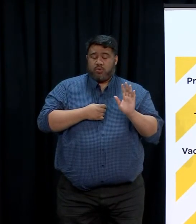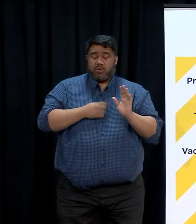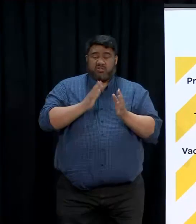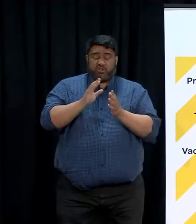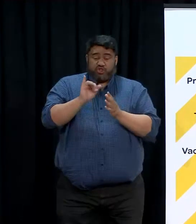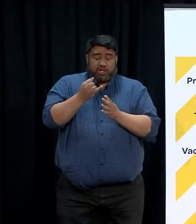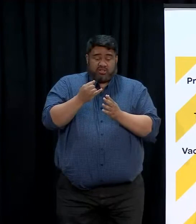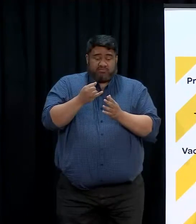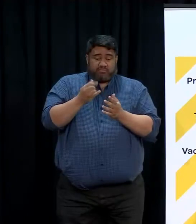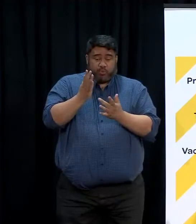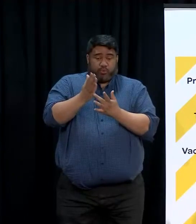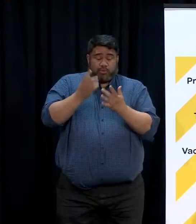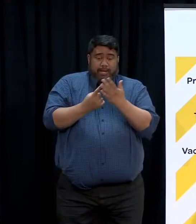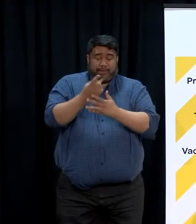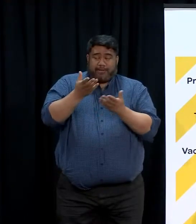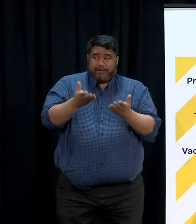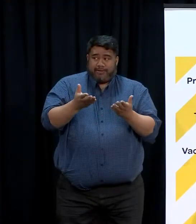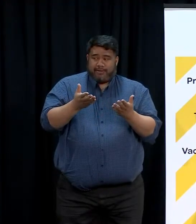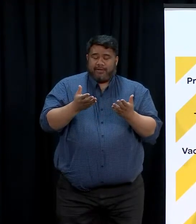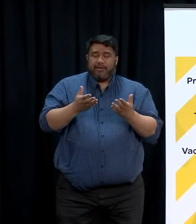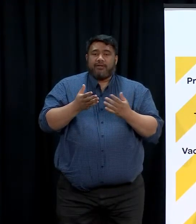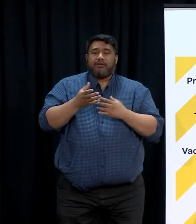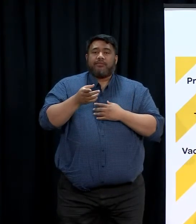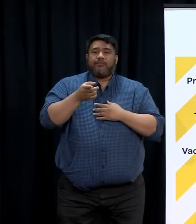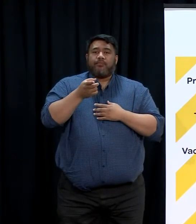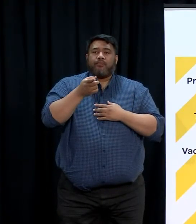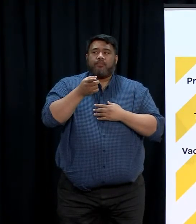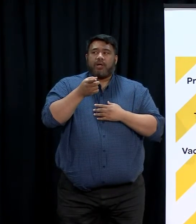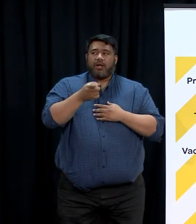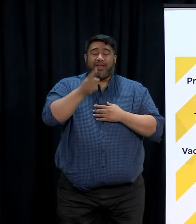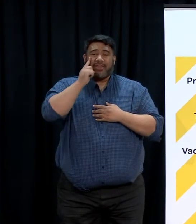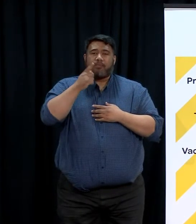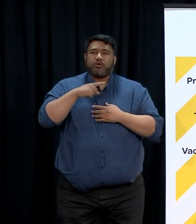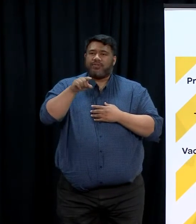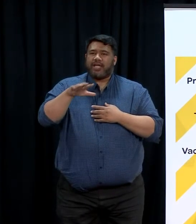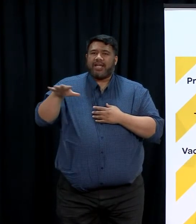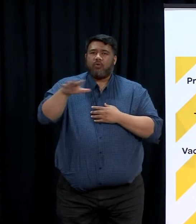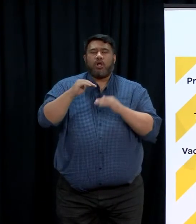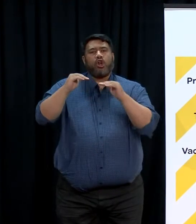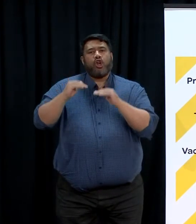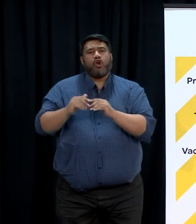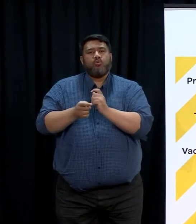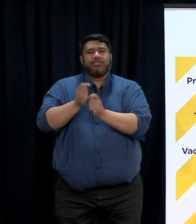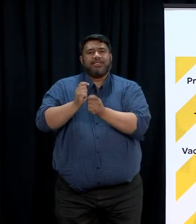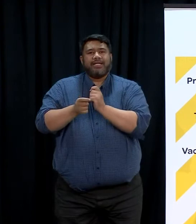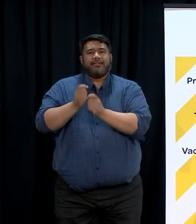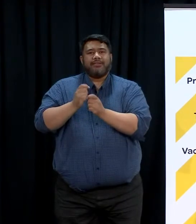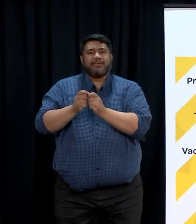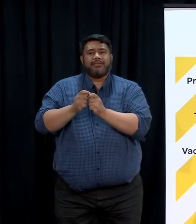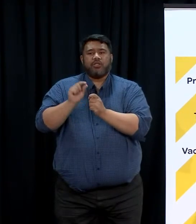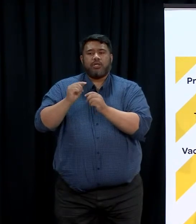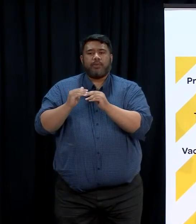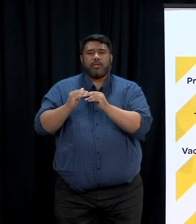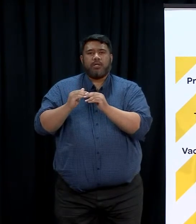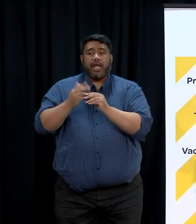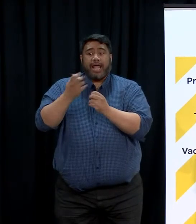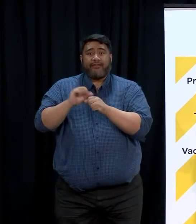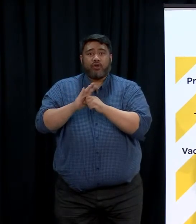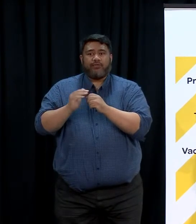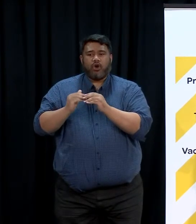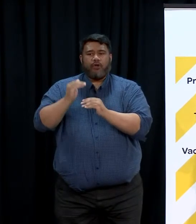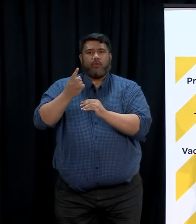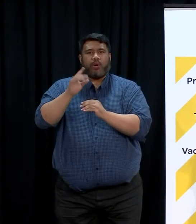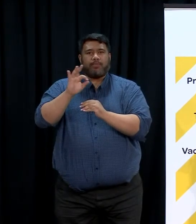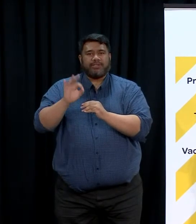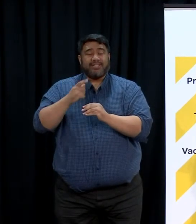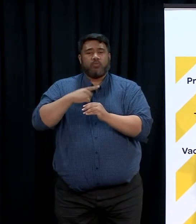and it reflects as much low testing rates there. So they've got a positivity rate that's crept above 1%, and we're wanting to get more testing